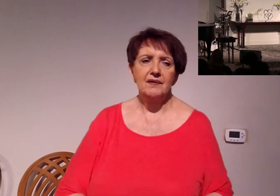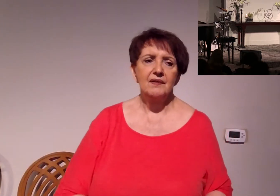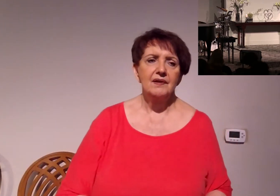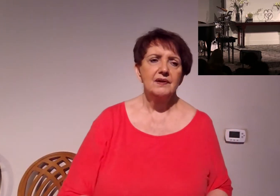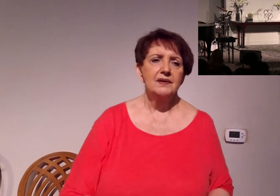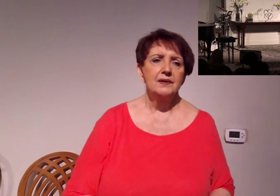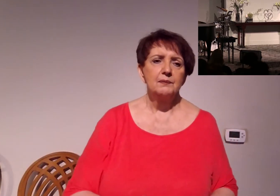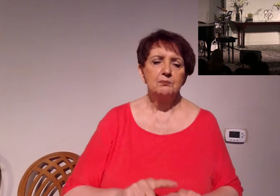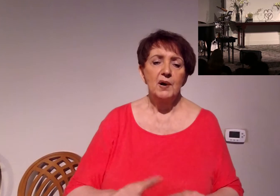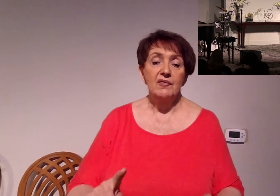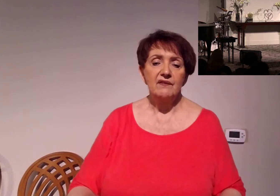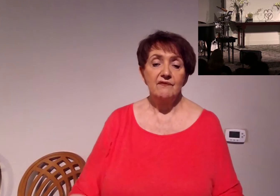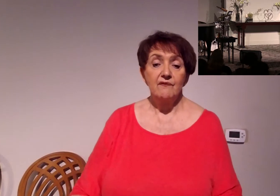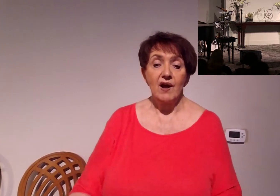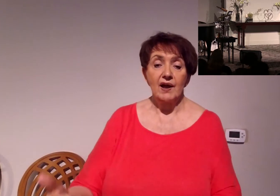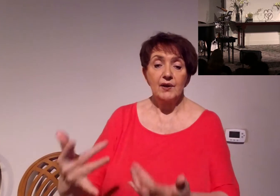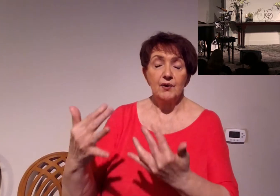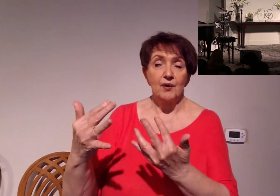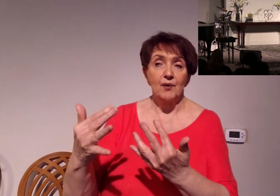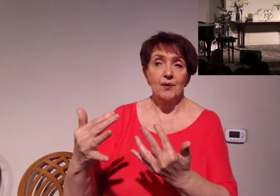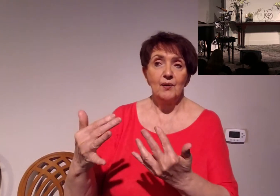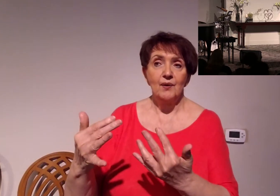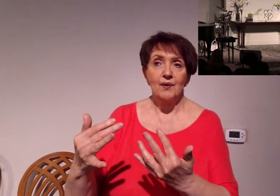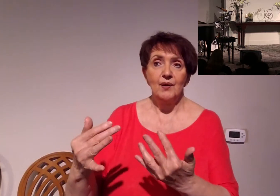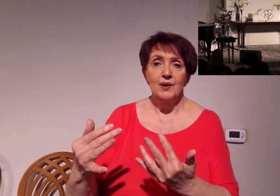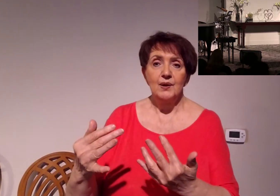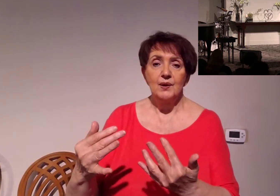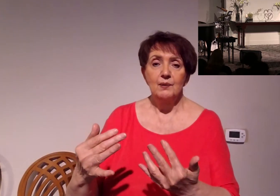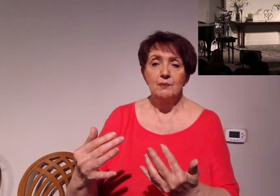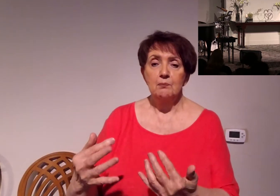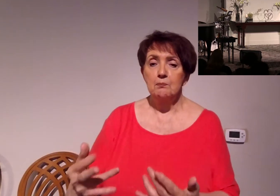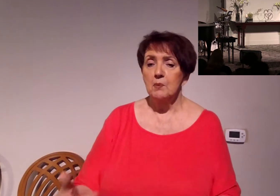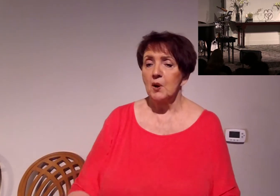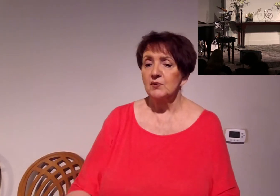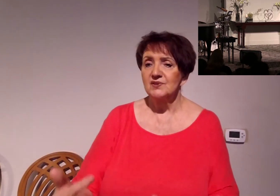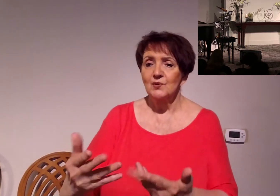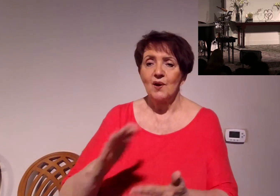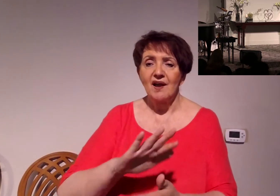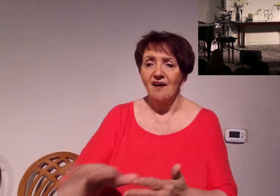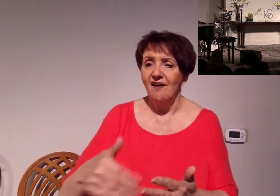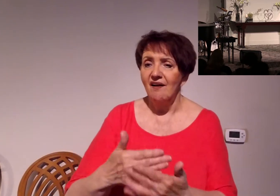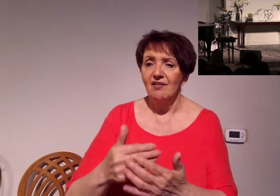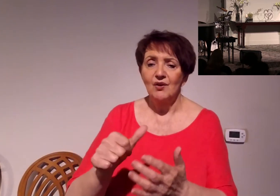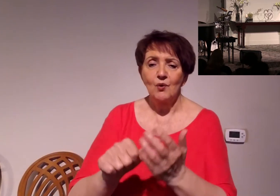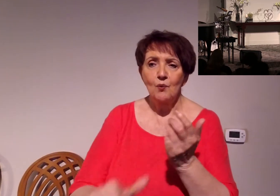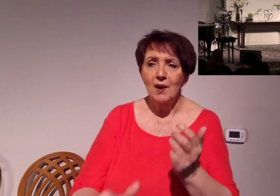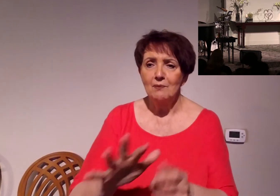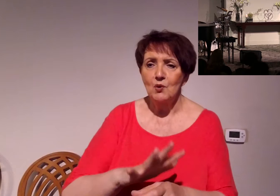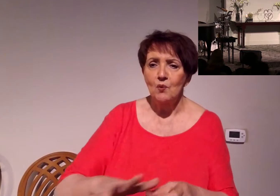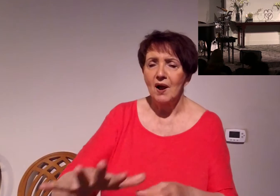away the dross of all of that stuff that doesn't serve us anyway.